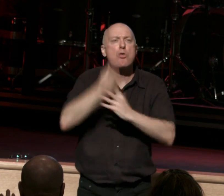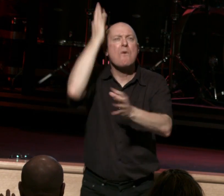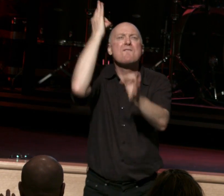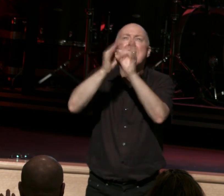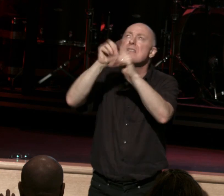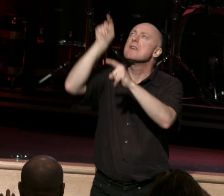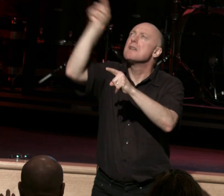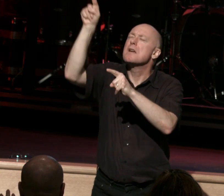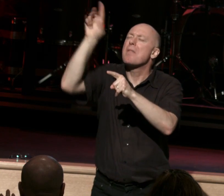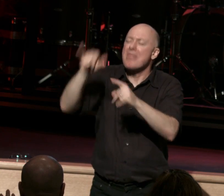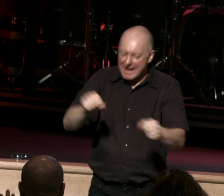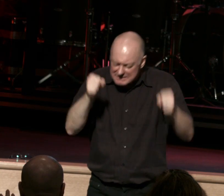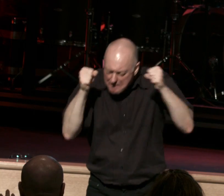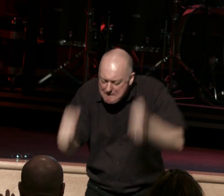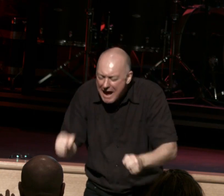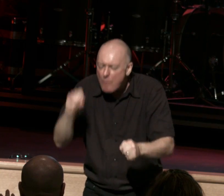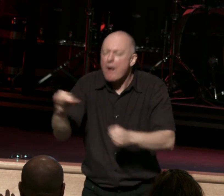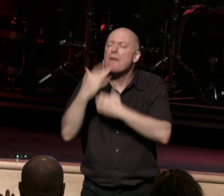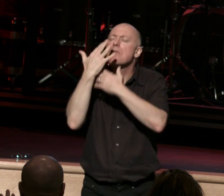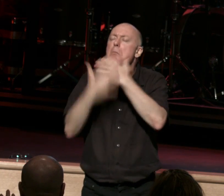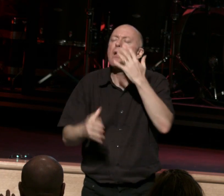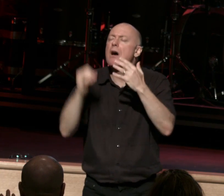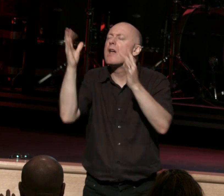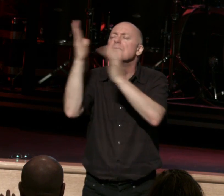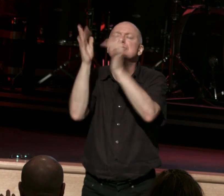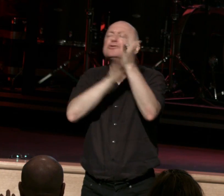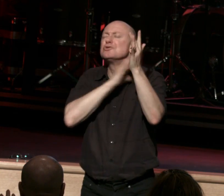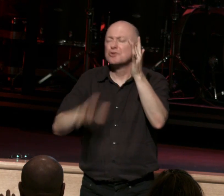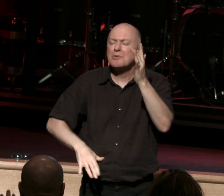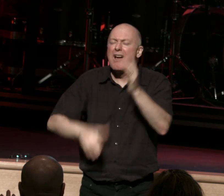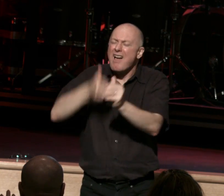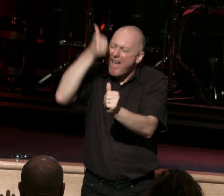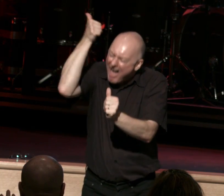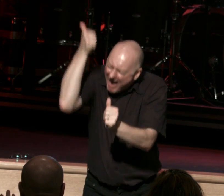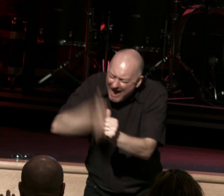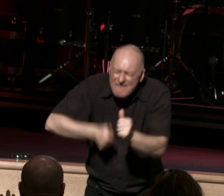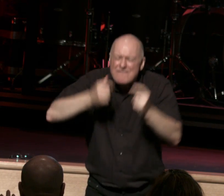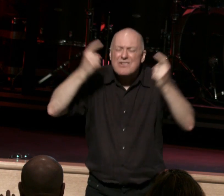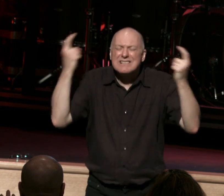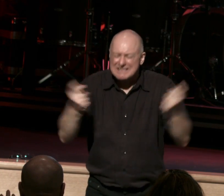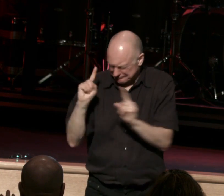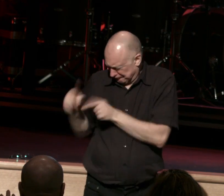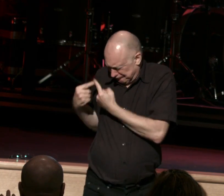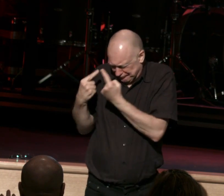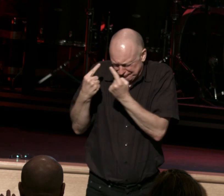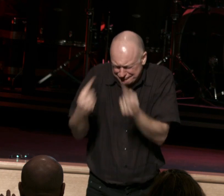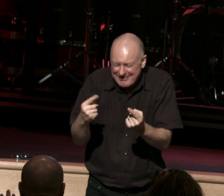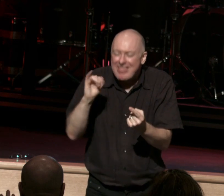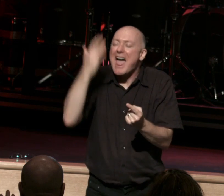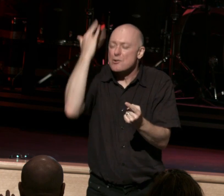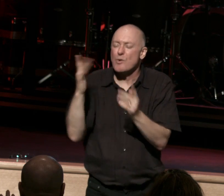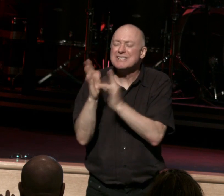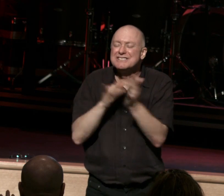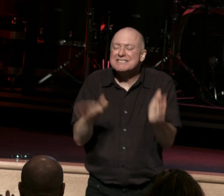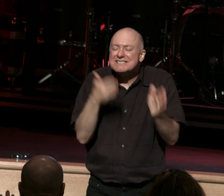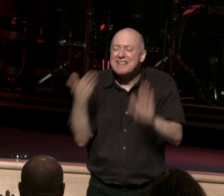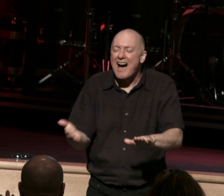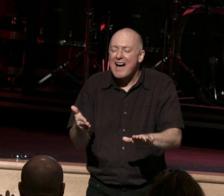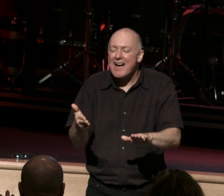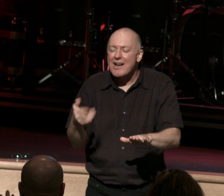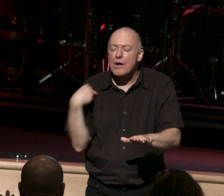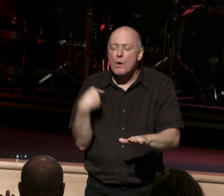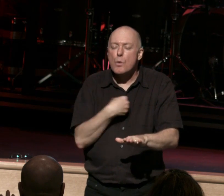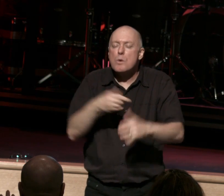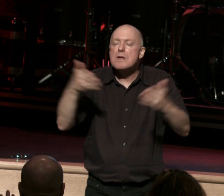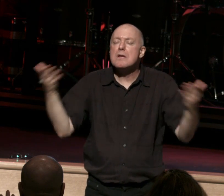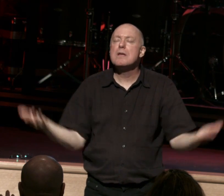grace, through faith in Him. This is the power of the blood of Jesus Christ. Every sin ever, this is why He died.